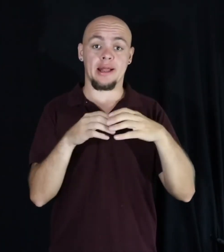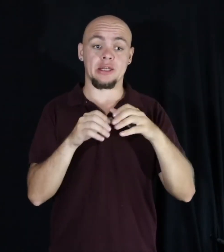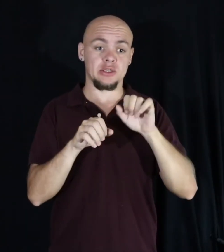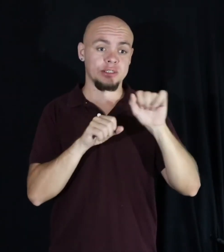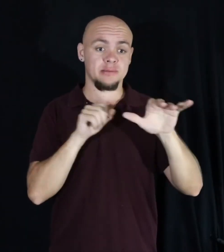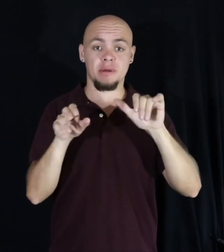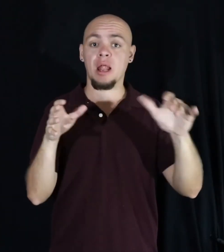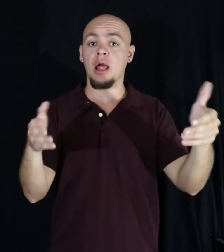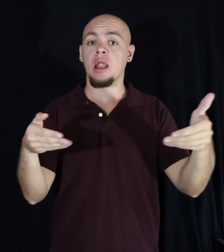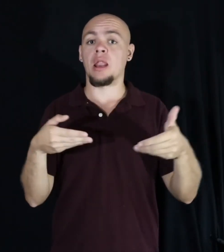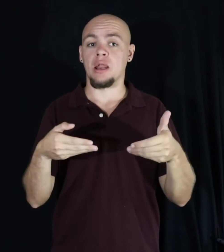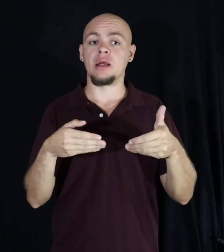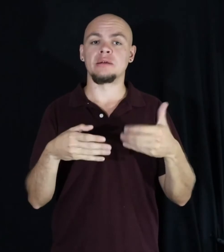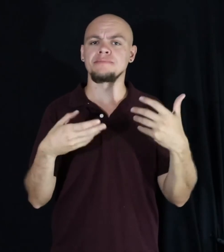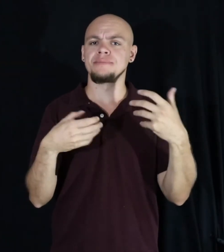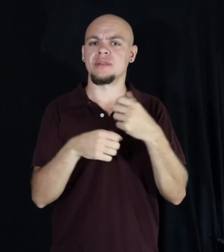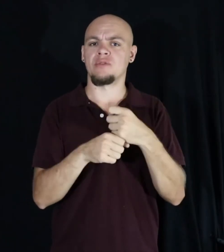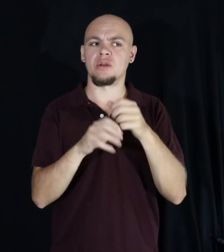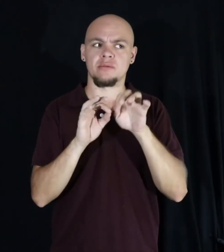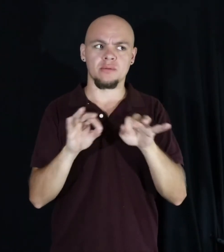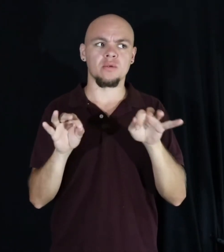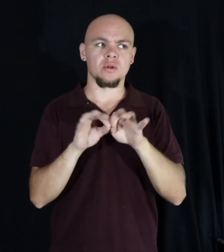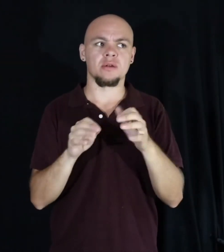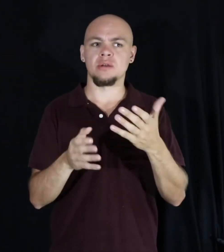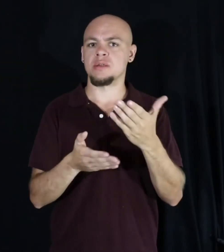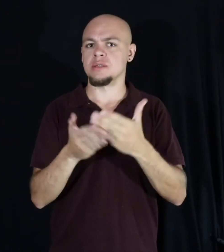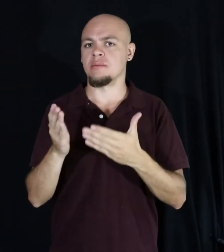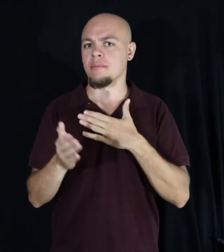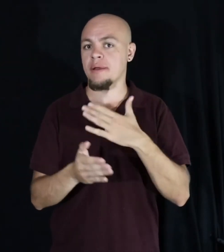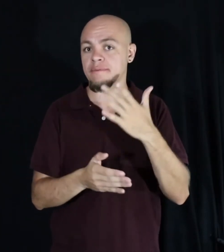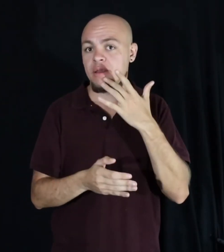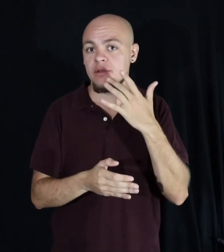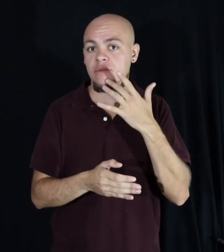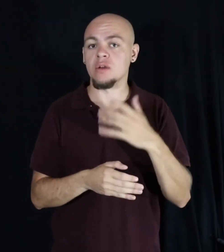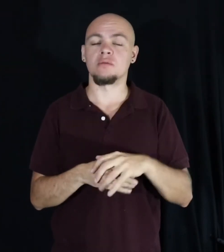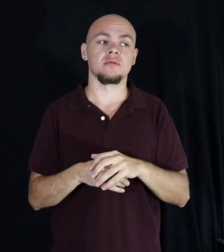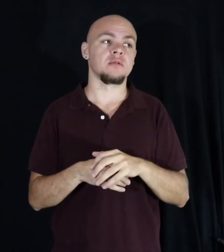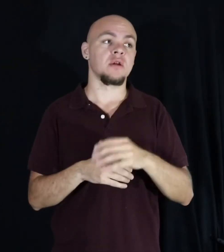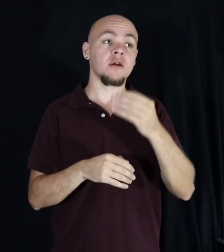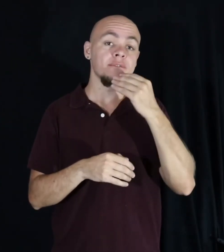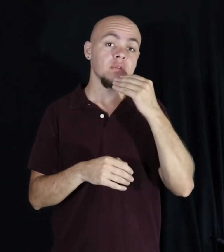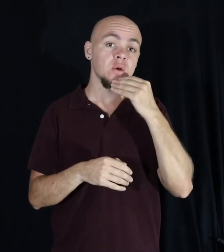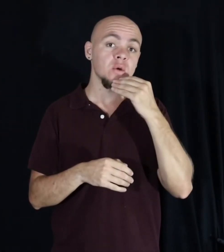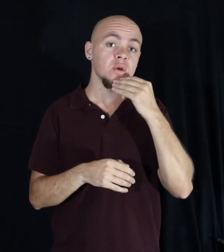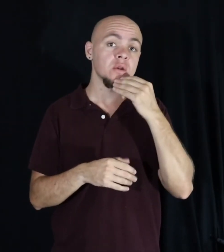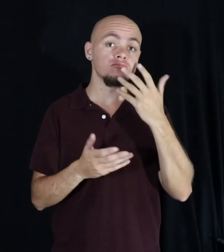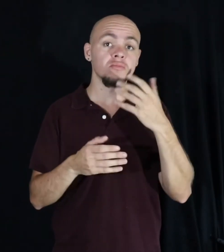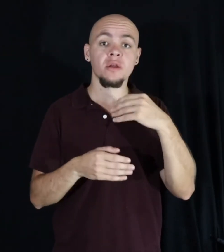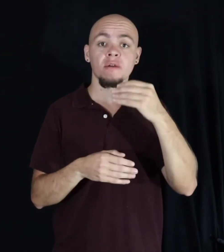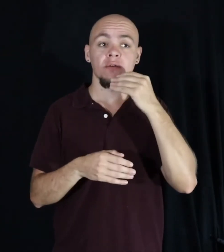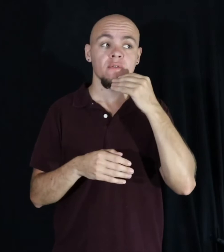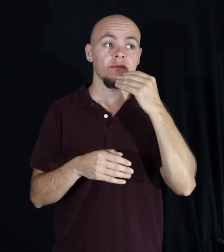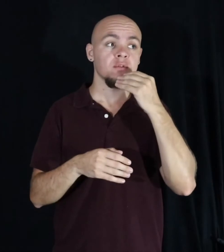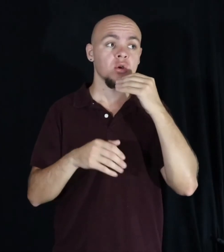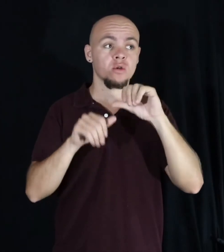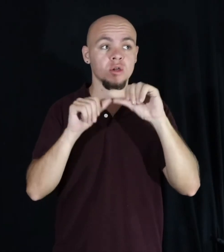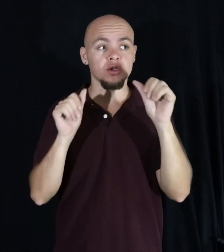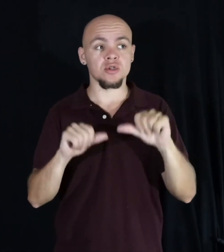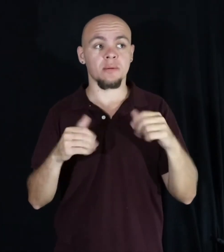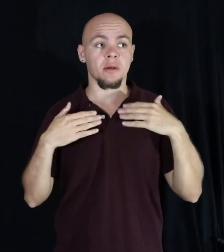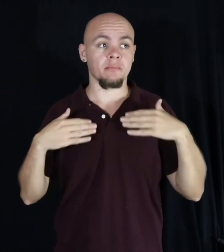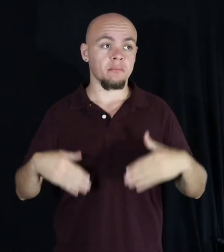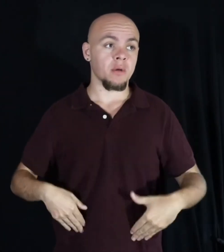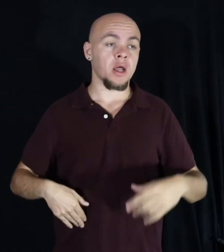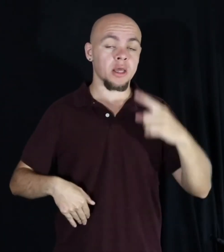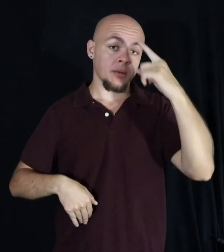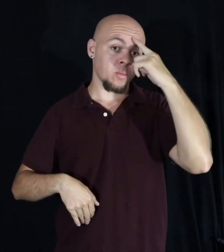I actually received meaningful summaries. Here are some of my favorites. For example, for all the TED Talks around food, someone summed this up into food shaping body, brains, and environment,